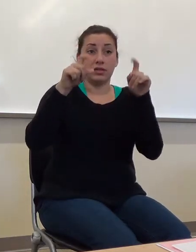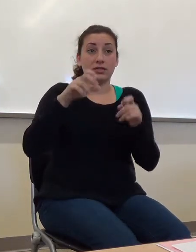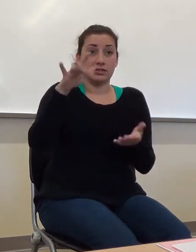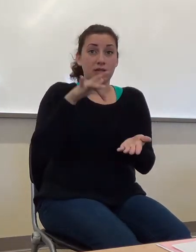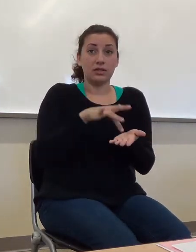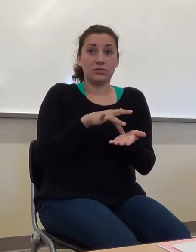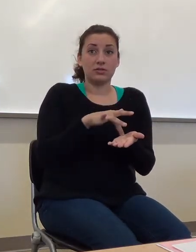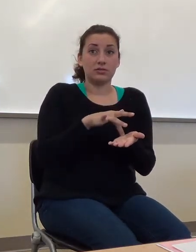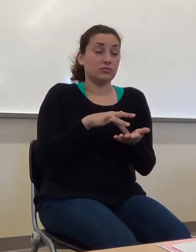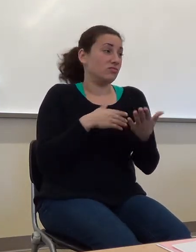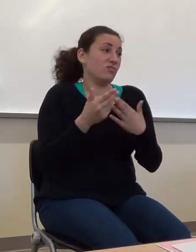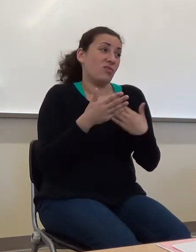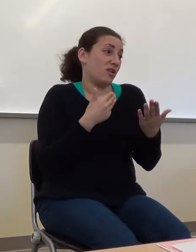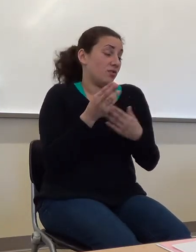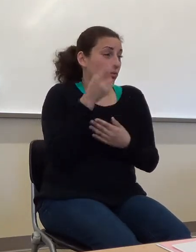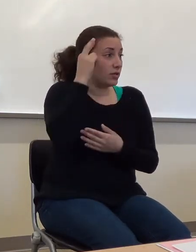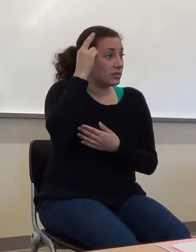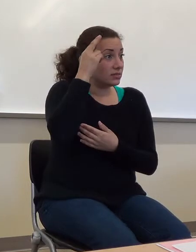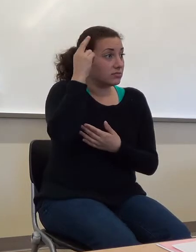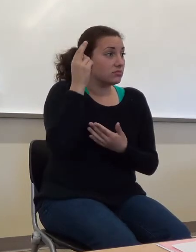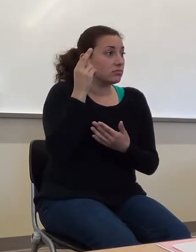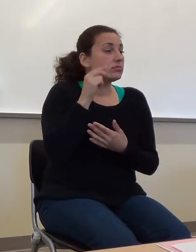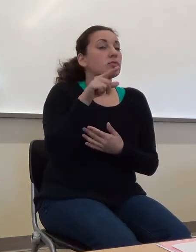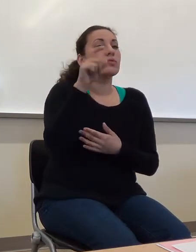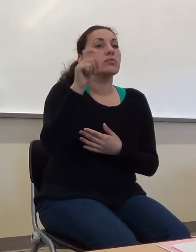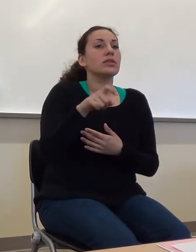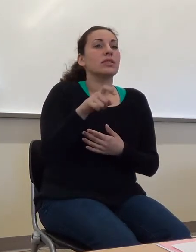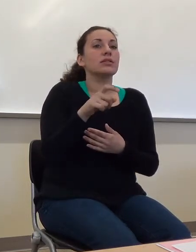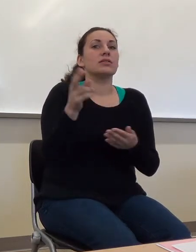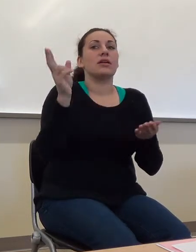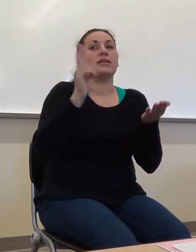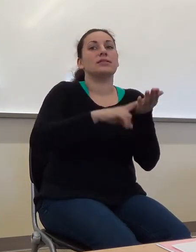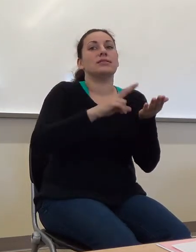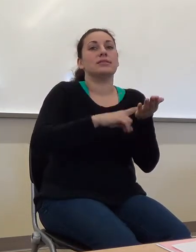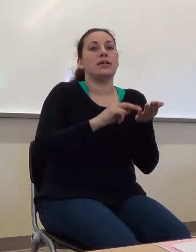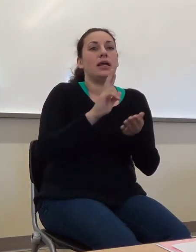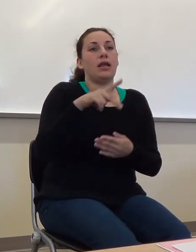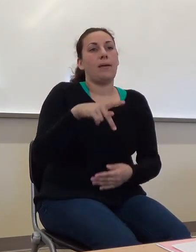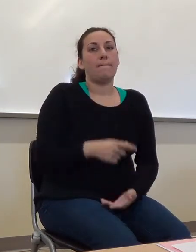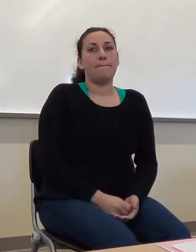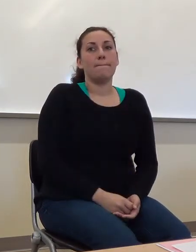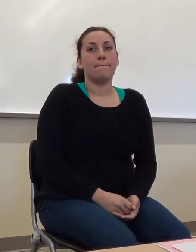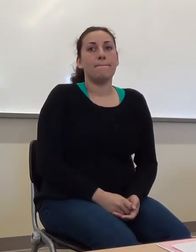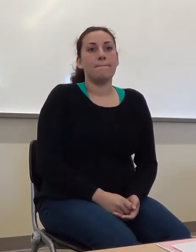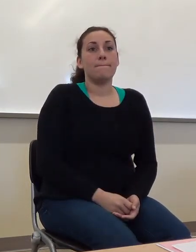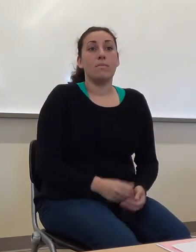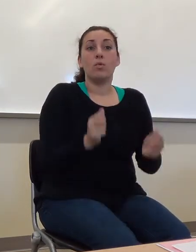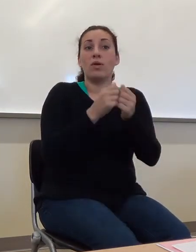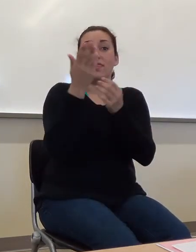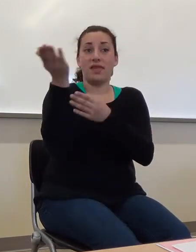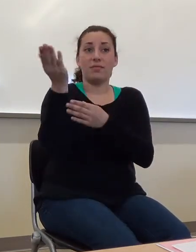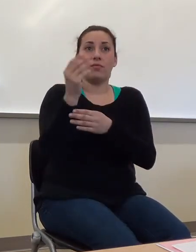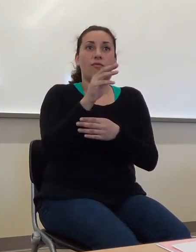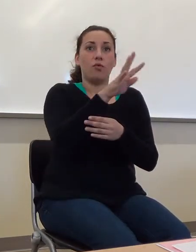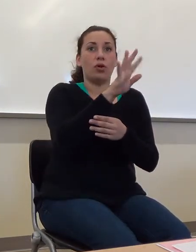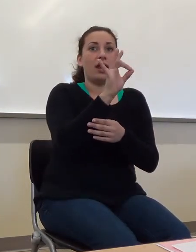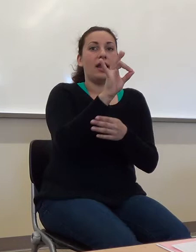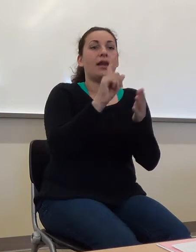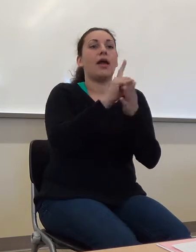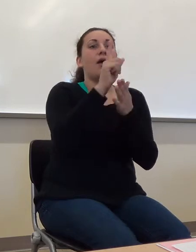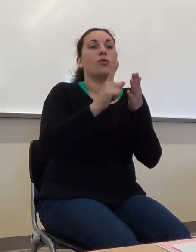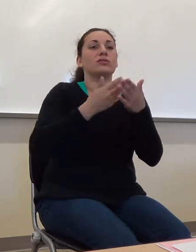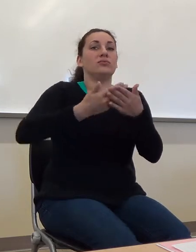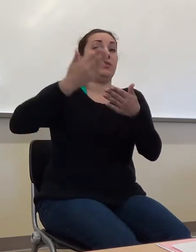center for whatever reason, you need to sign up with them at least 48 hours